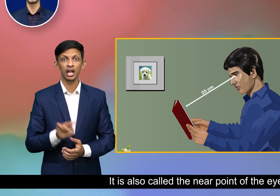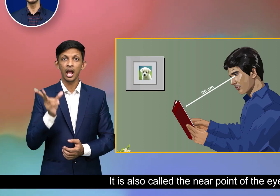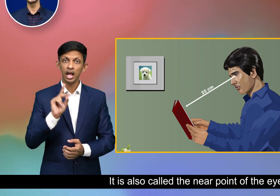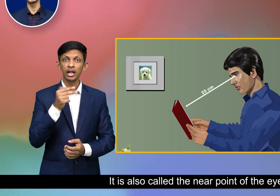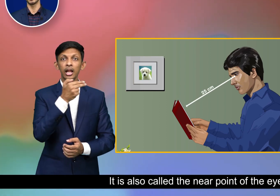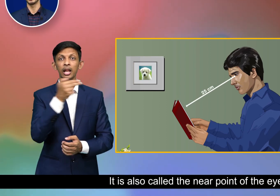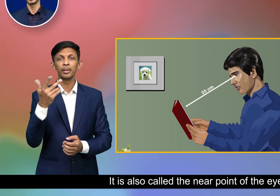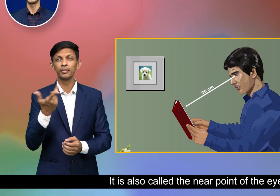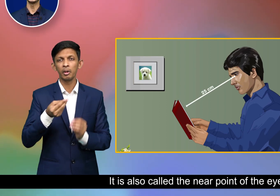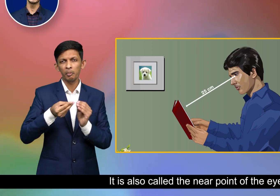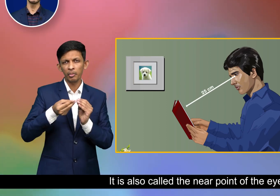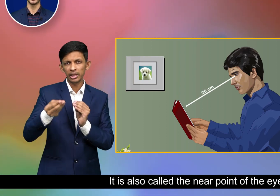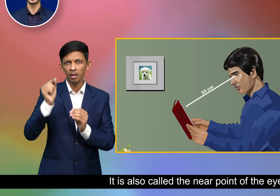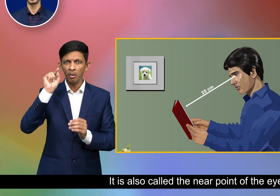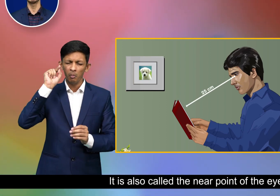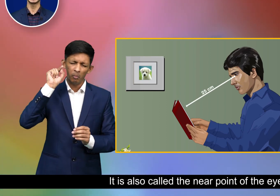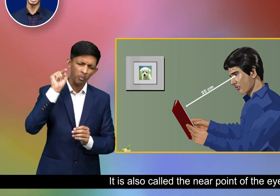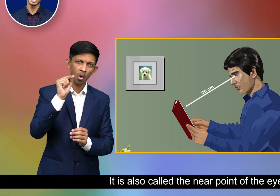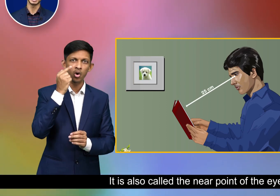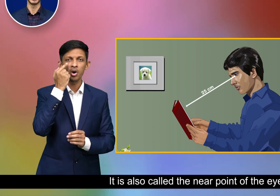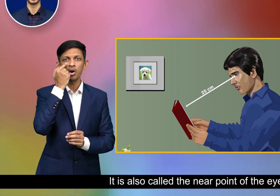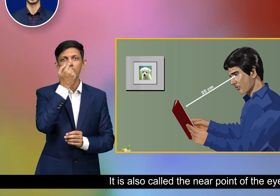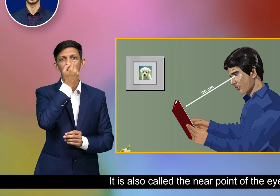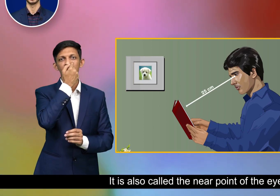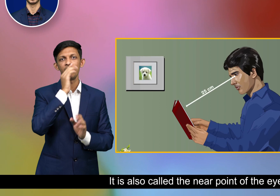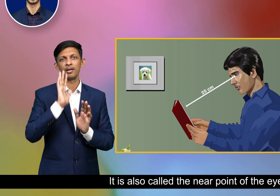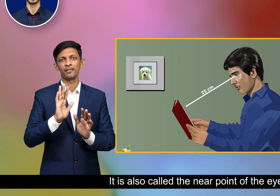It is also called the near point of the eye.